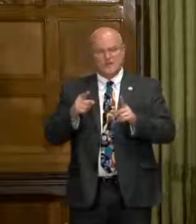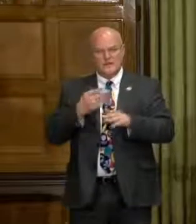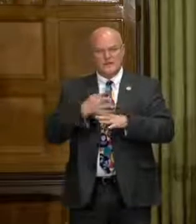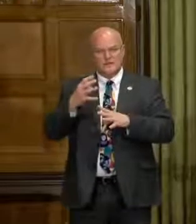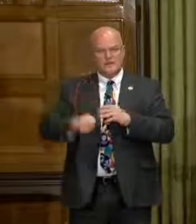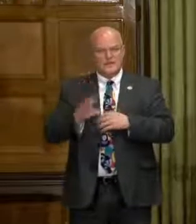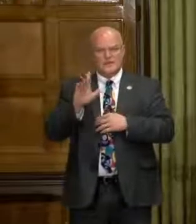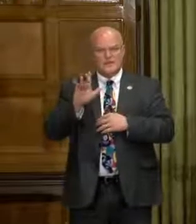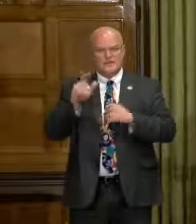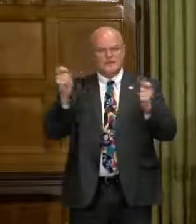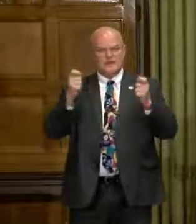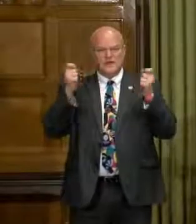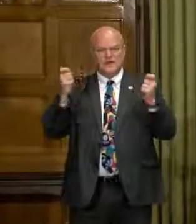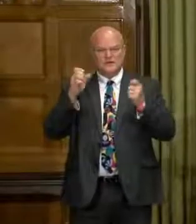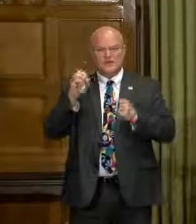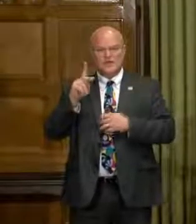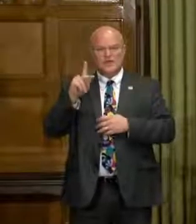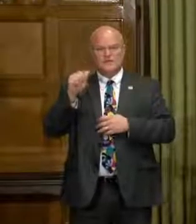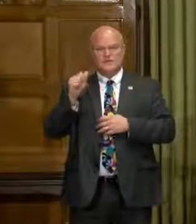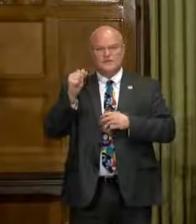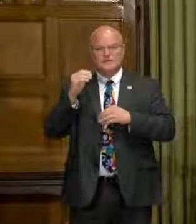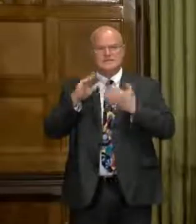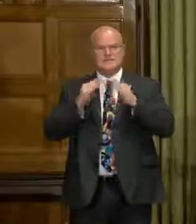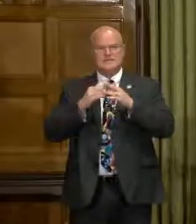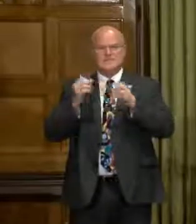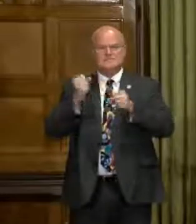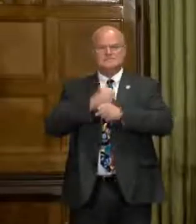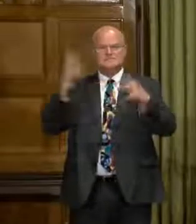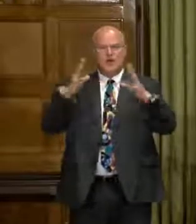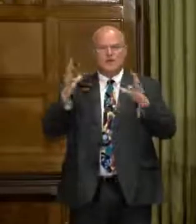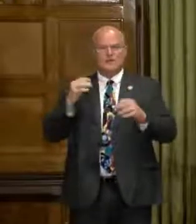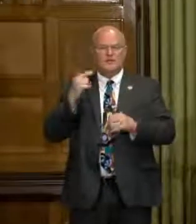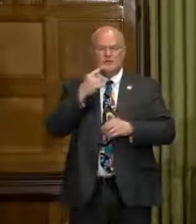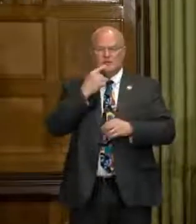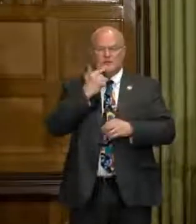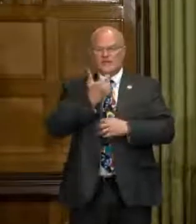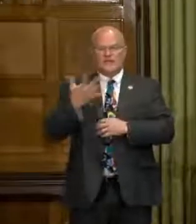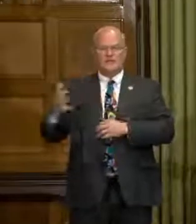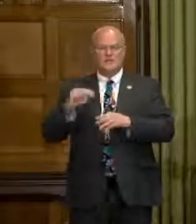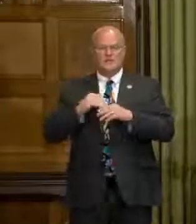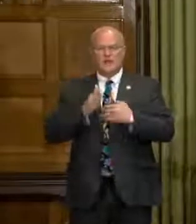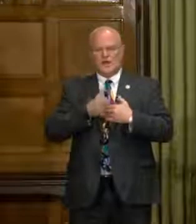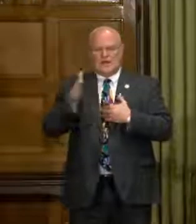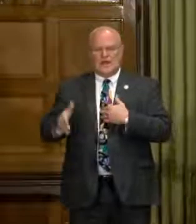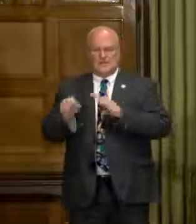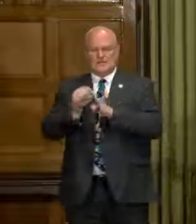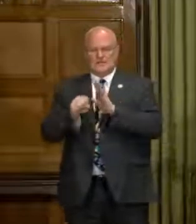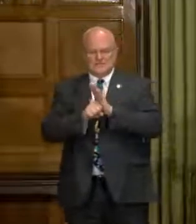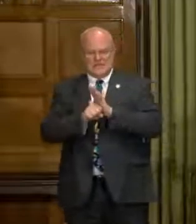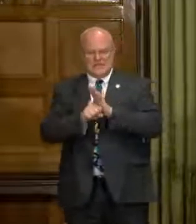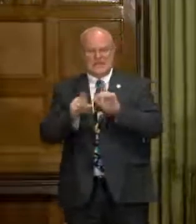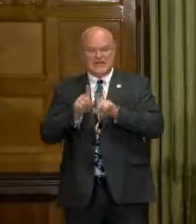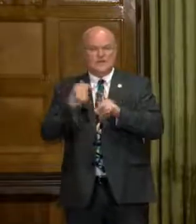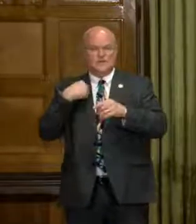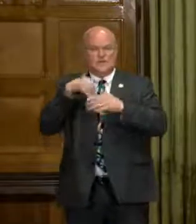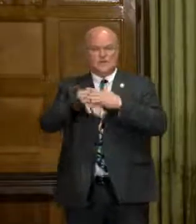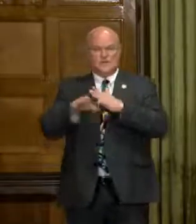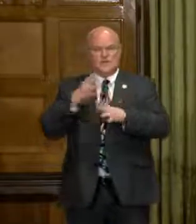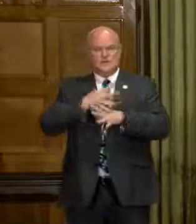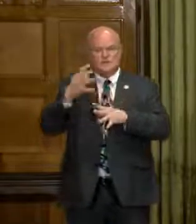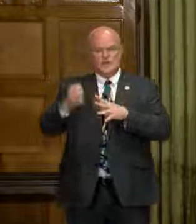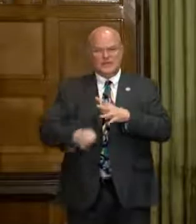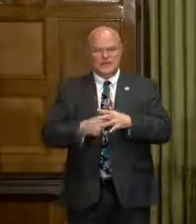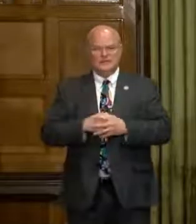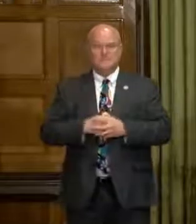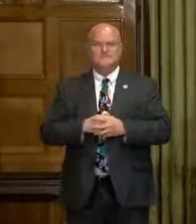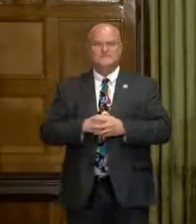is the 25th anniversary of the Oklahoma City bombing. Would you like to say anything to our neighboring state as we go into this weekend?